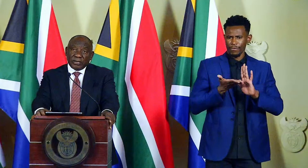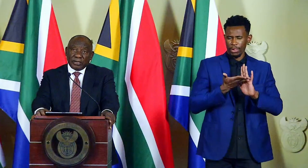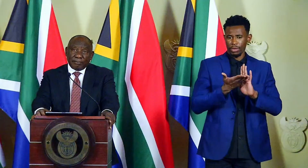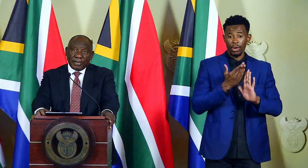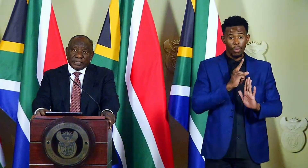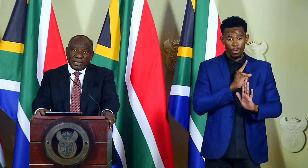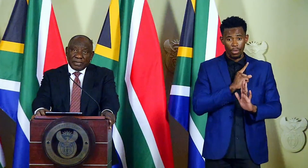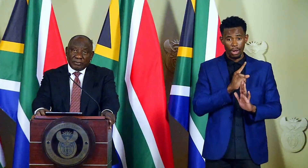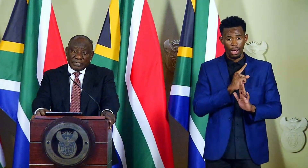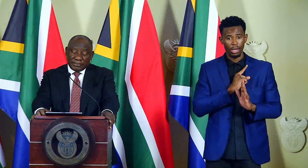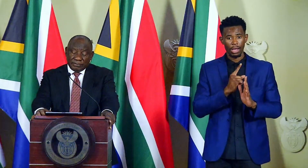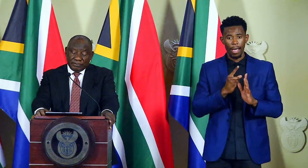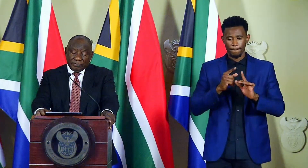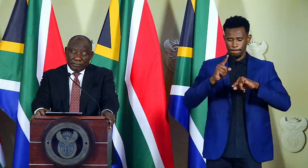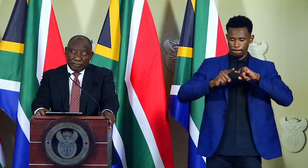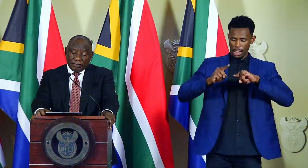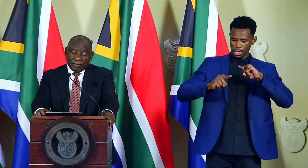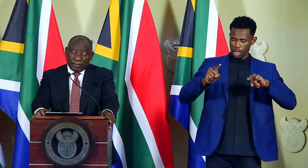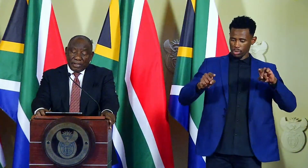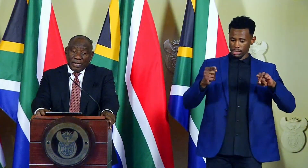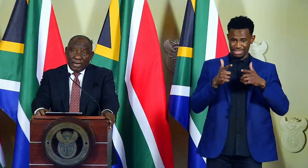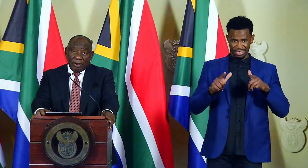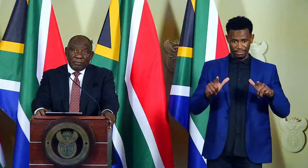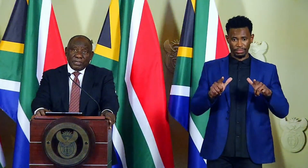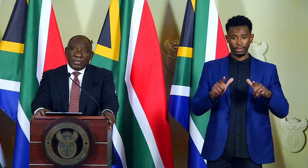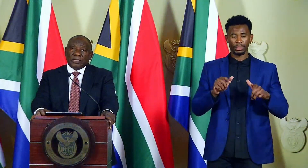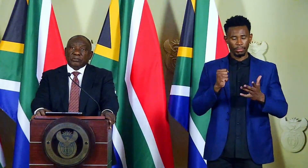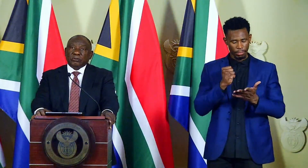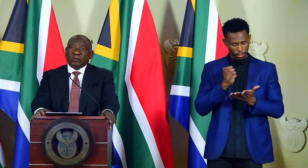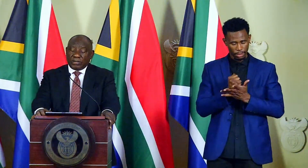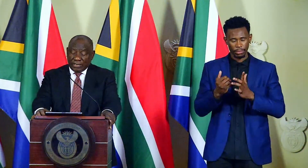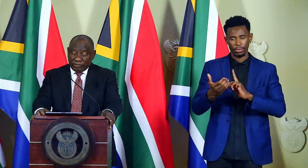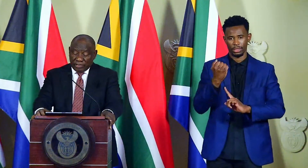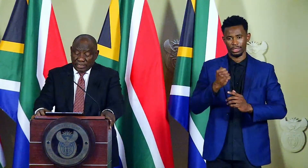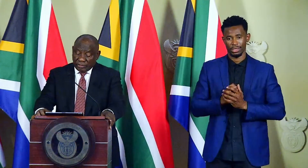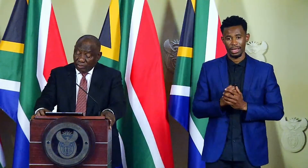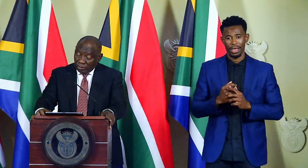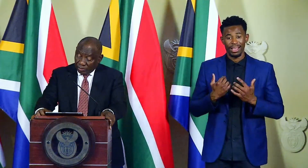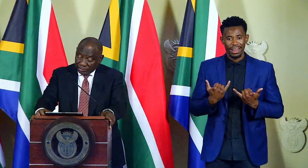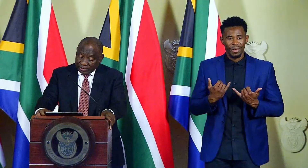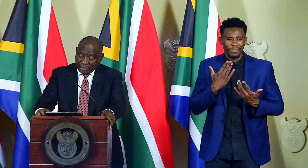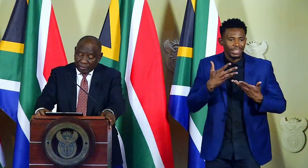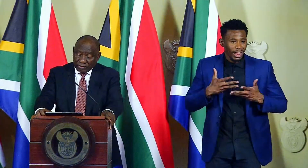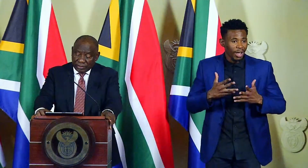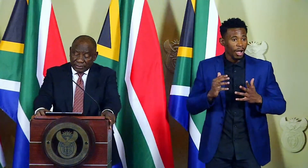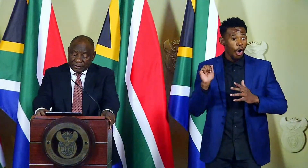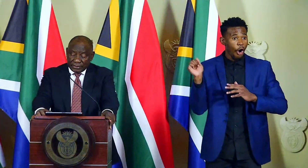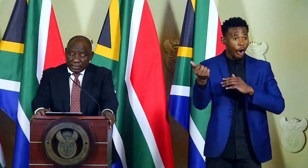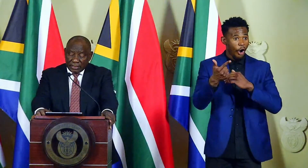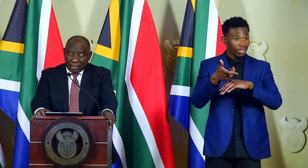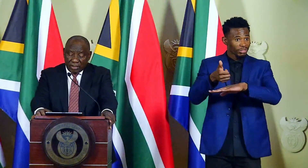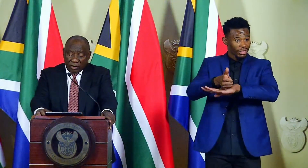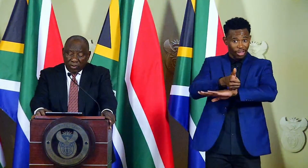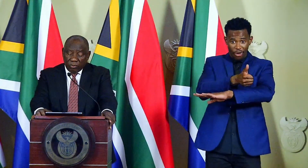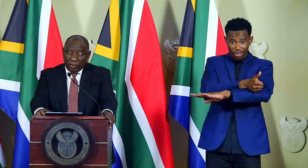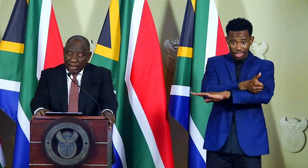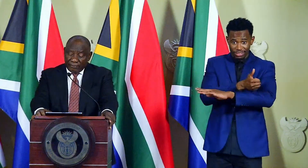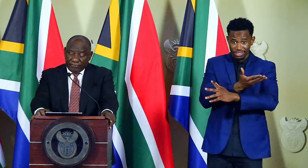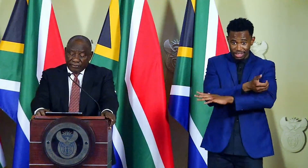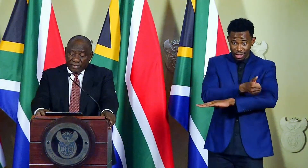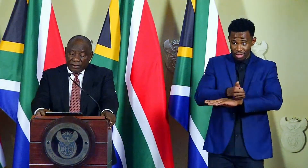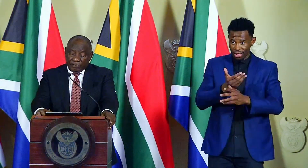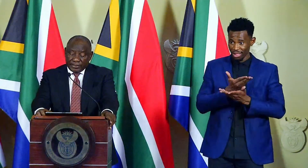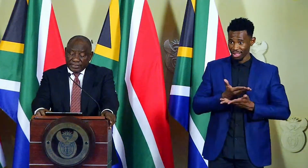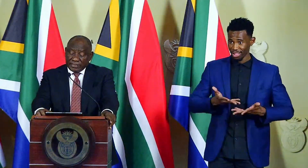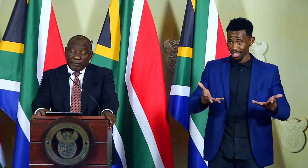of multilingualism. Allow me then to congratulate all stakeholders who